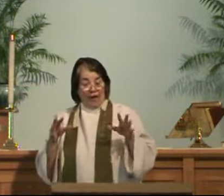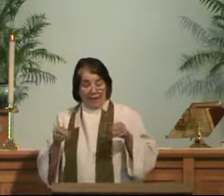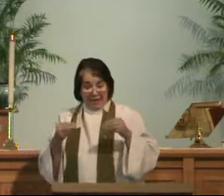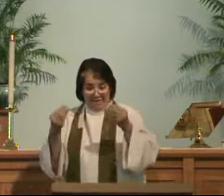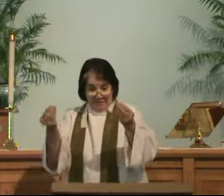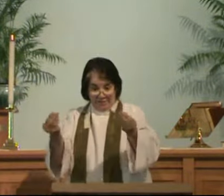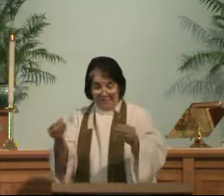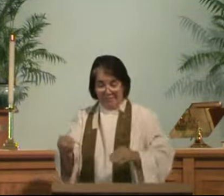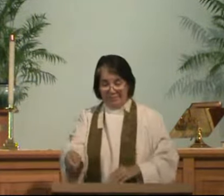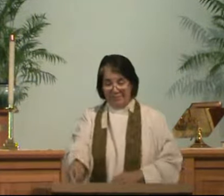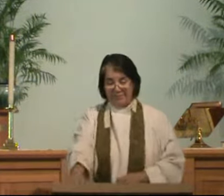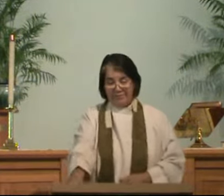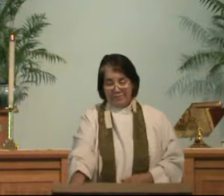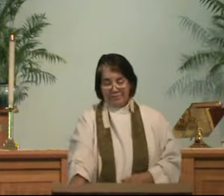already given.